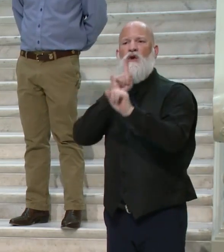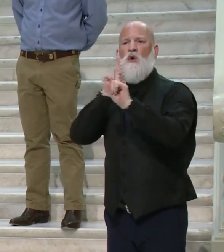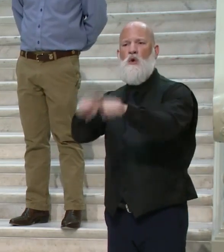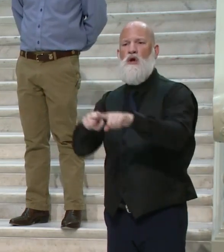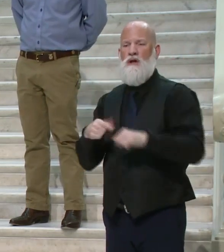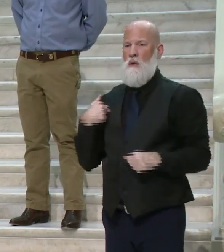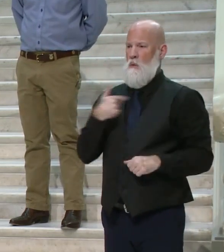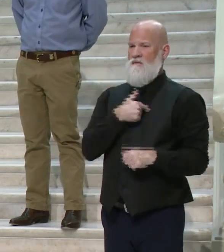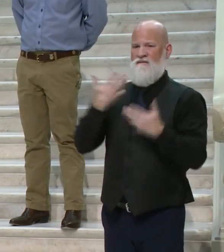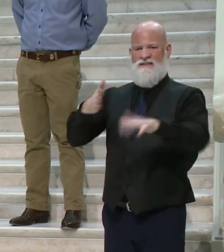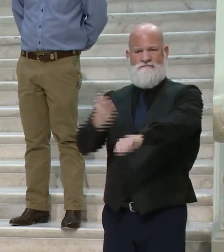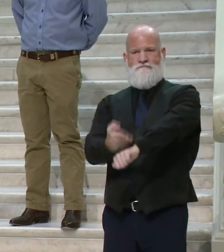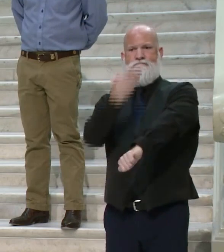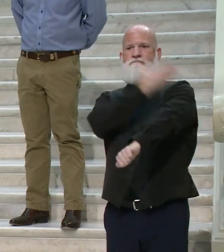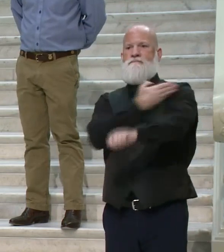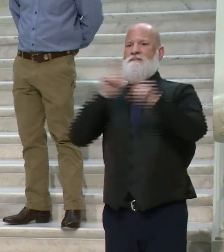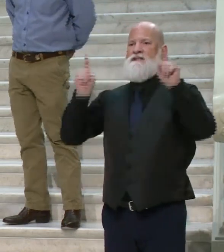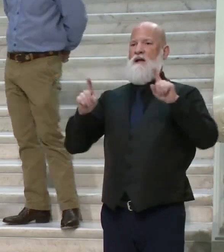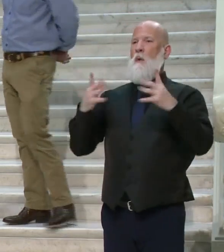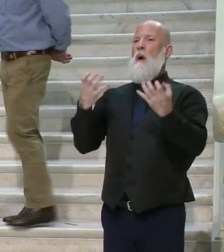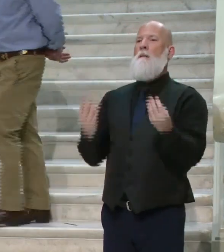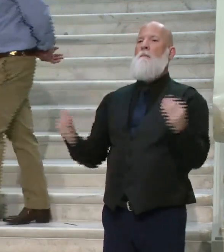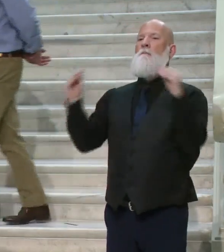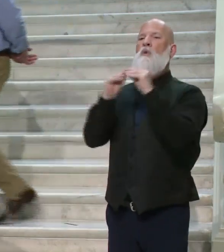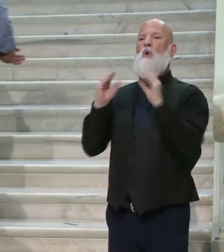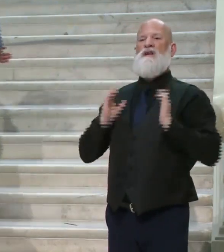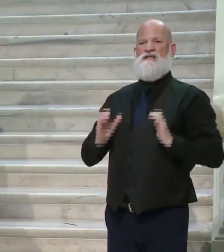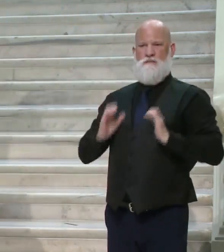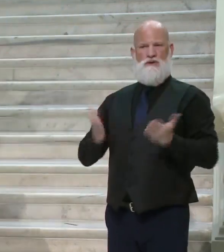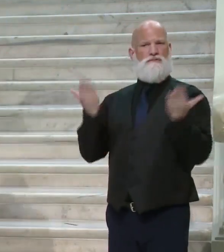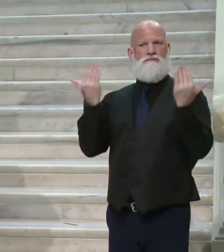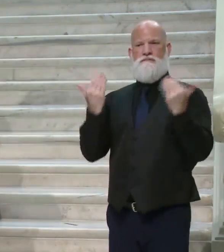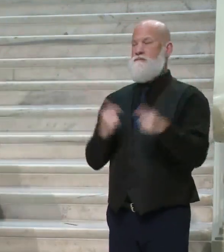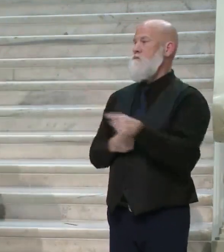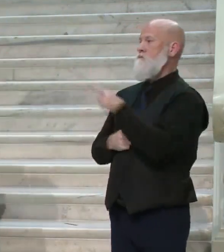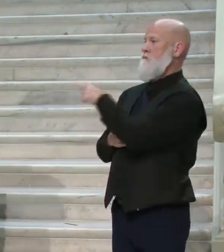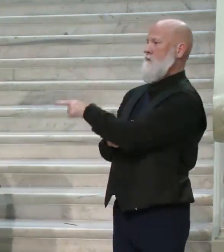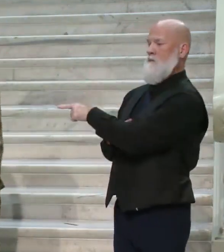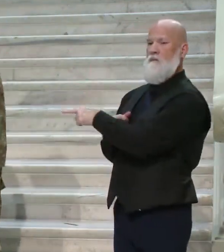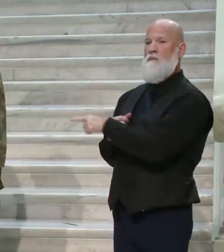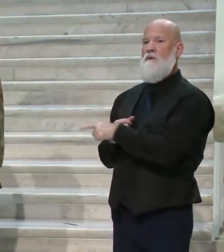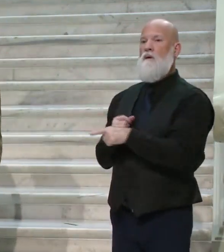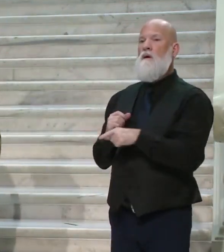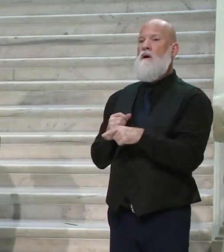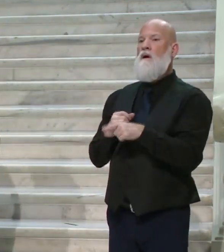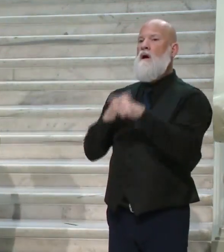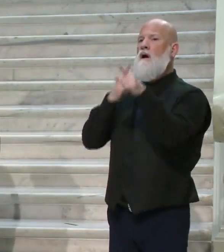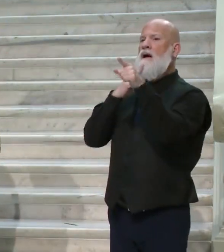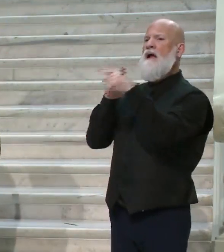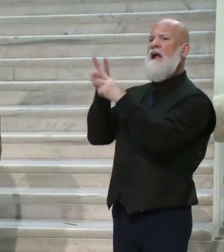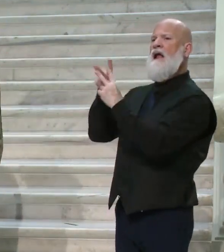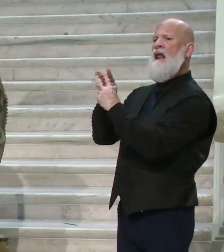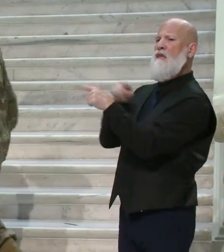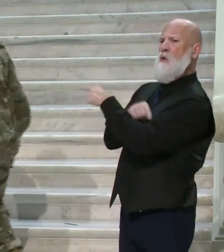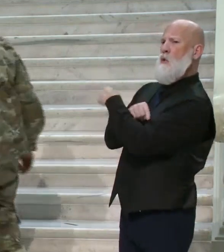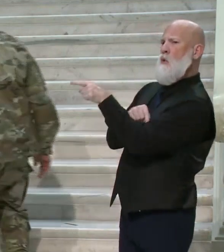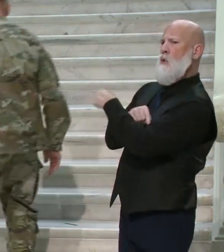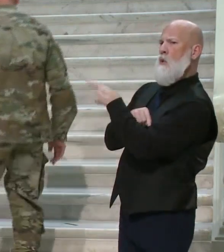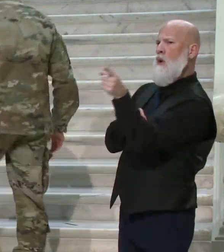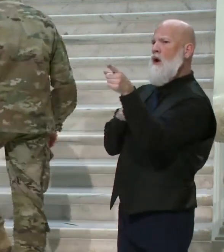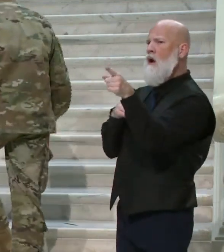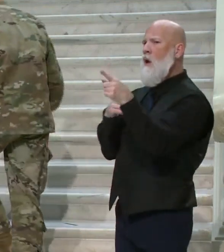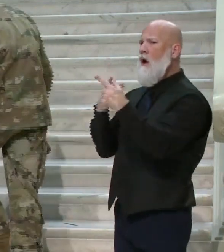looking for customers. We want to help very much. And can either you or Dr. Toomey speak to what the ceiling